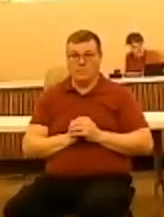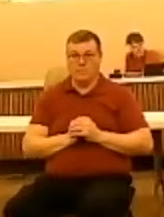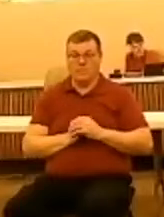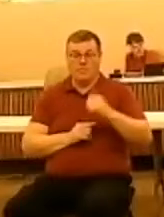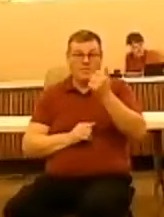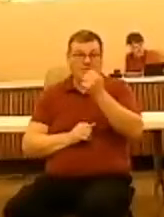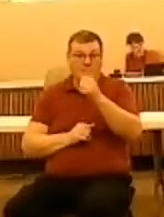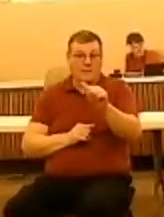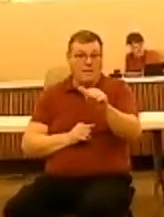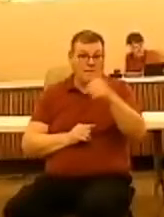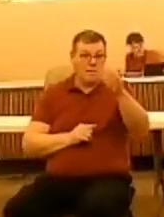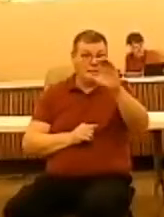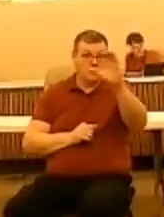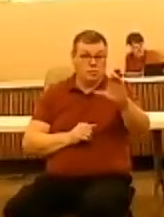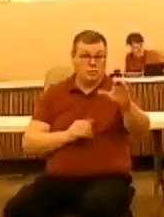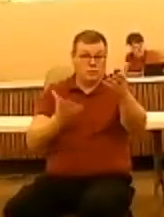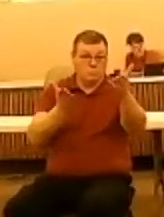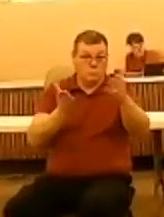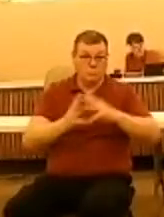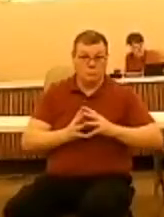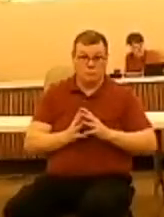Anything online?